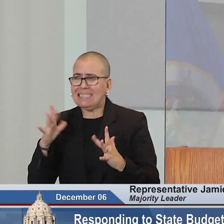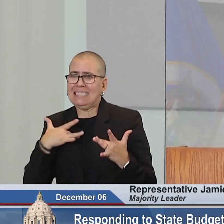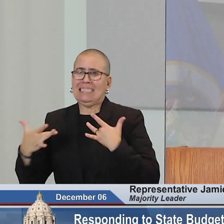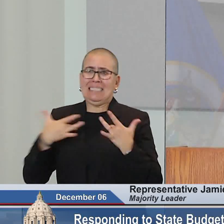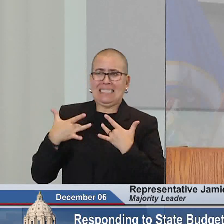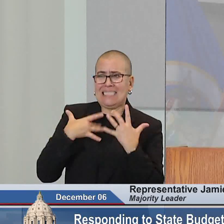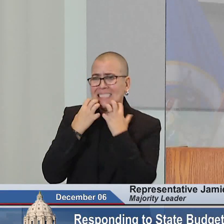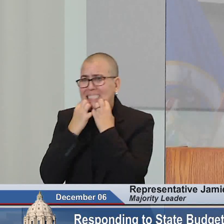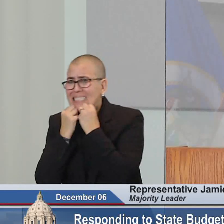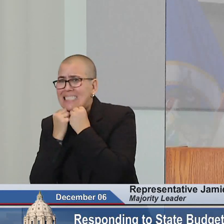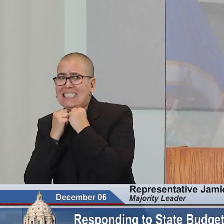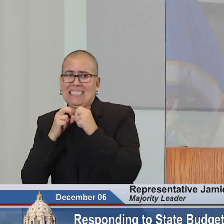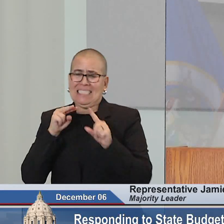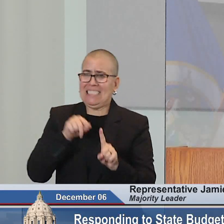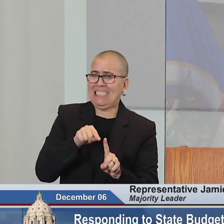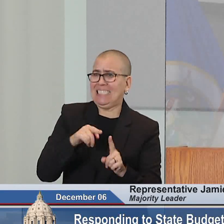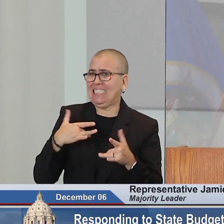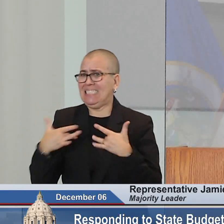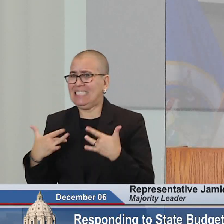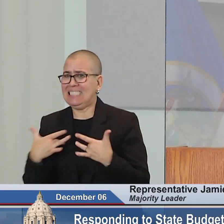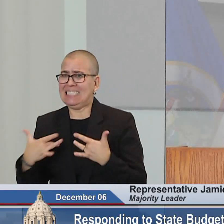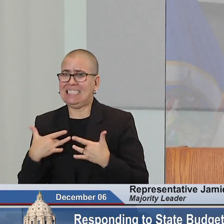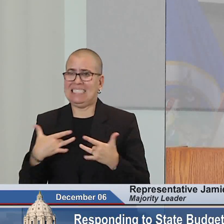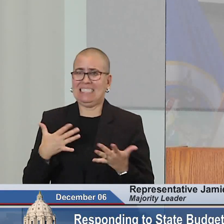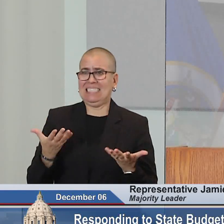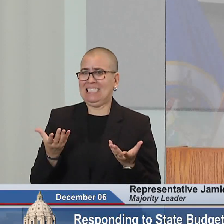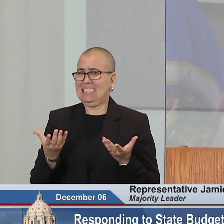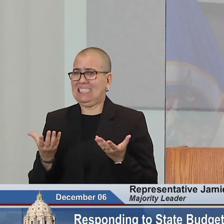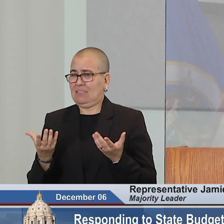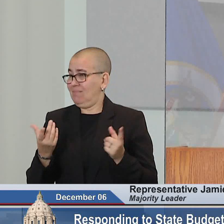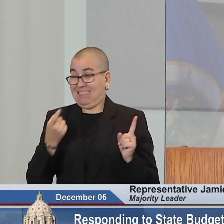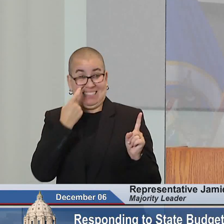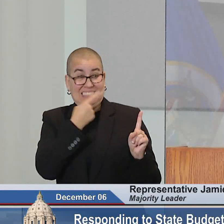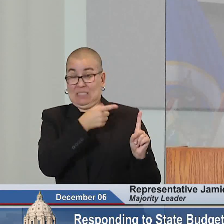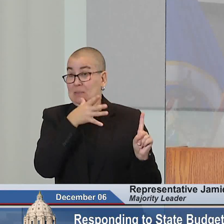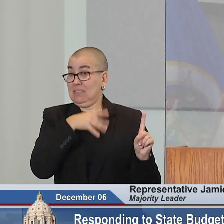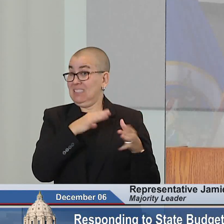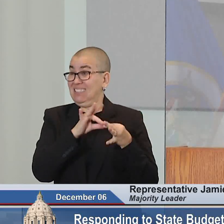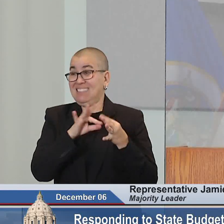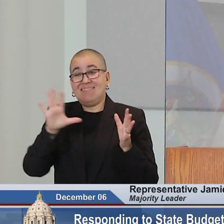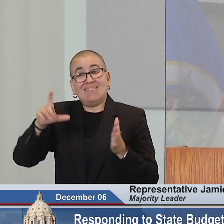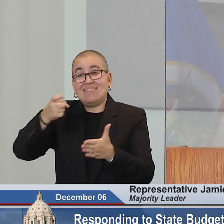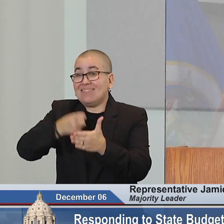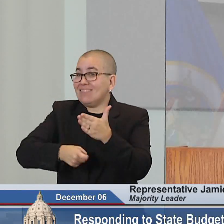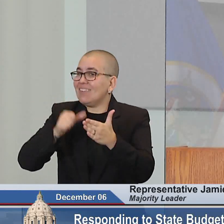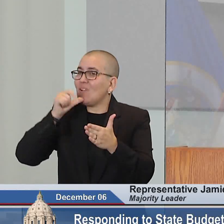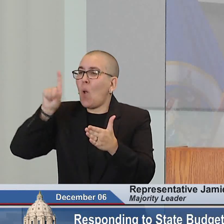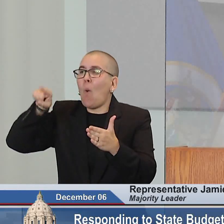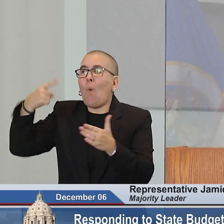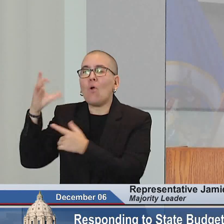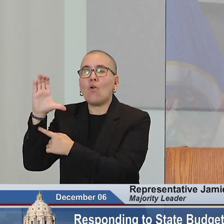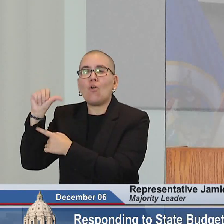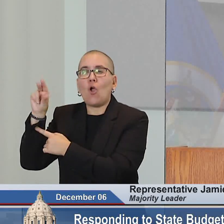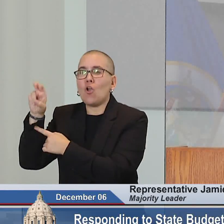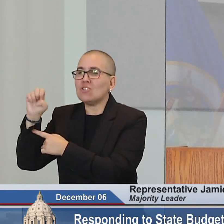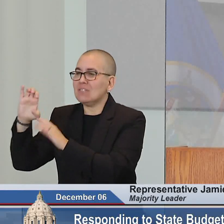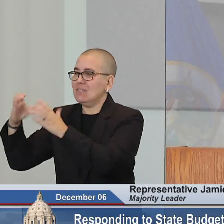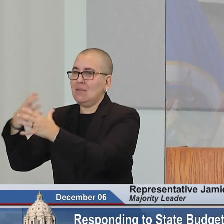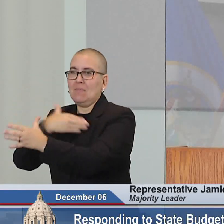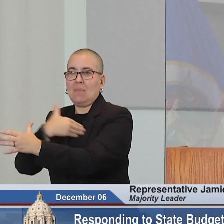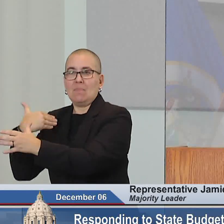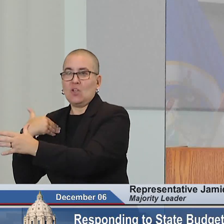concerns that Senator Dietzik said about the overall cost. And I'll say it's not just caucus members. The AARP was concerned about